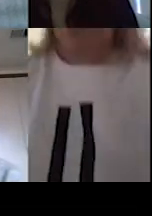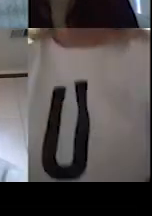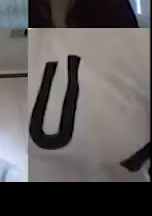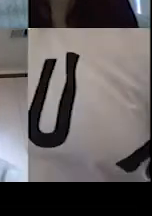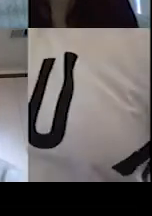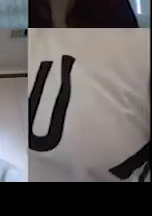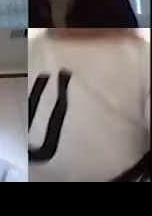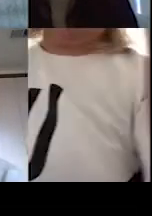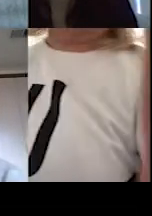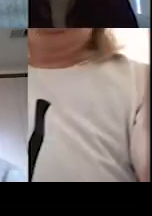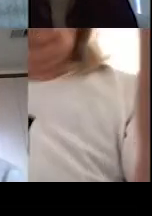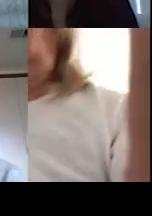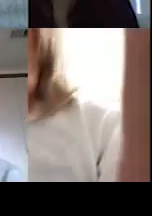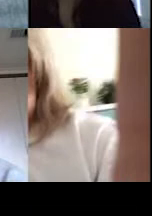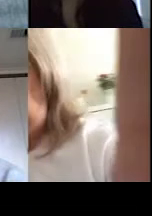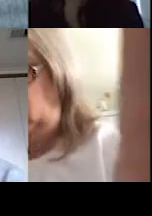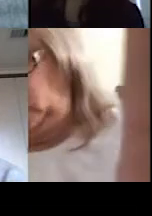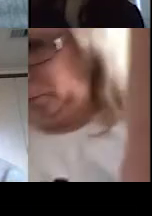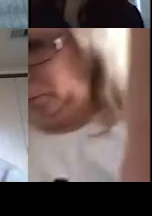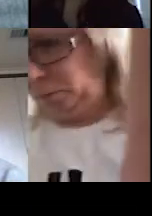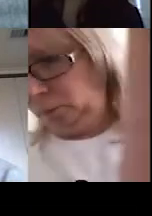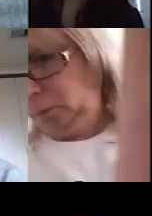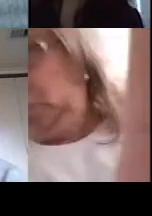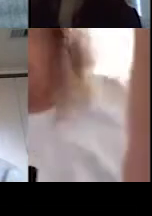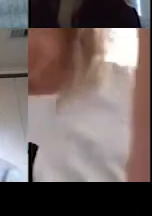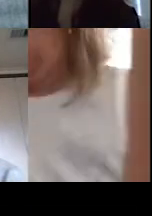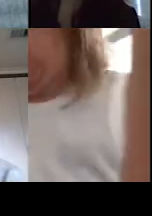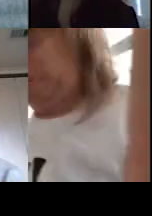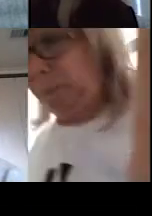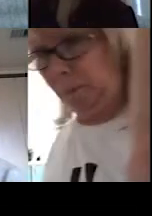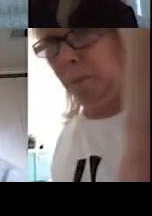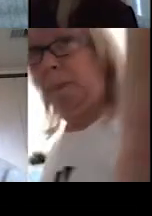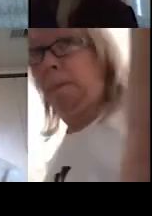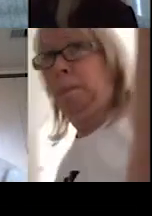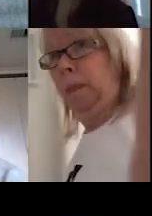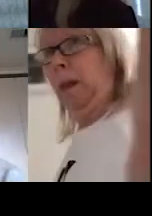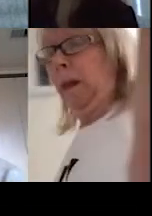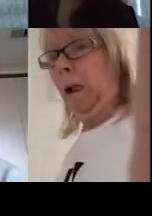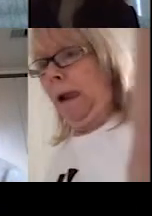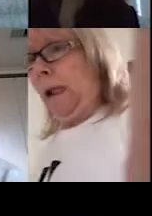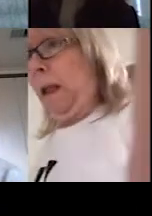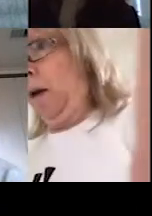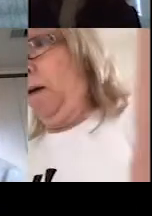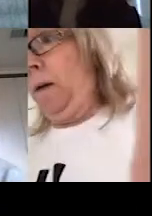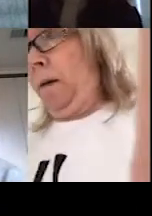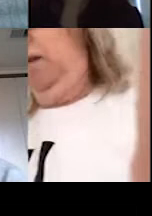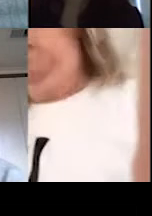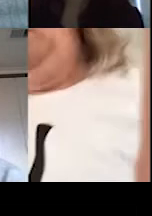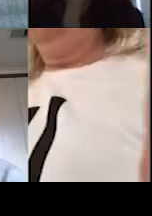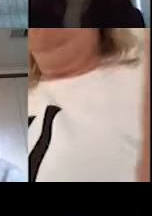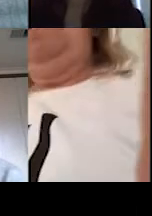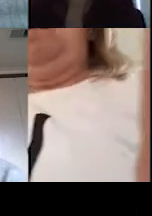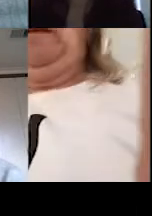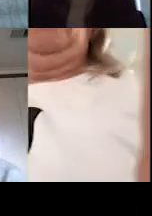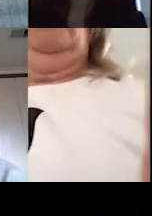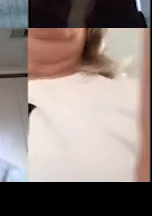8. You've got 8 slides, so I'll put people in 8 8 rooms. slides, yep, we can do that. And So this is an example slide of what your slide might